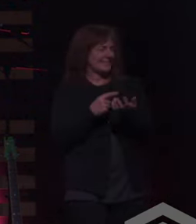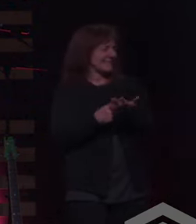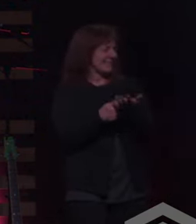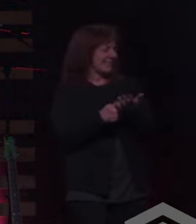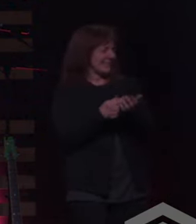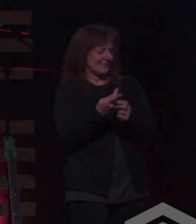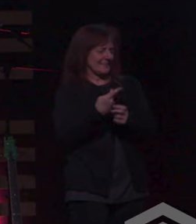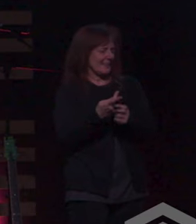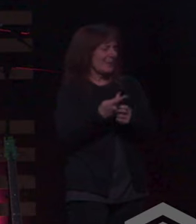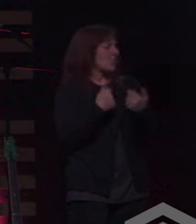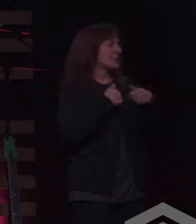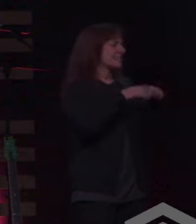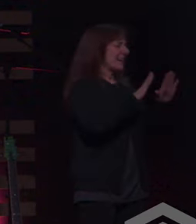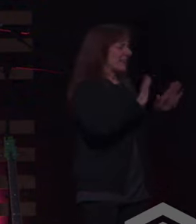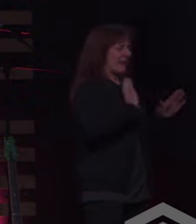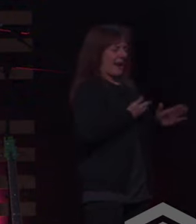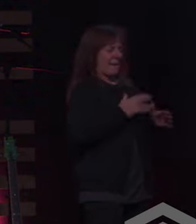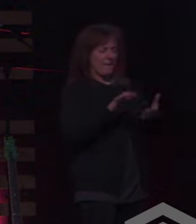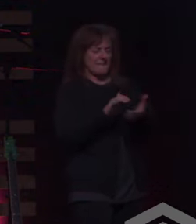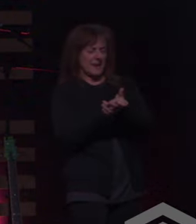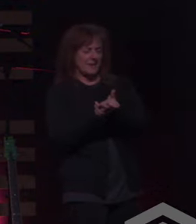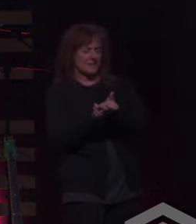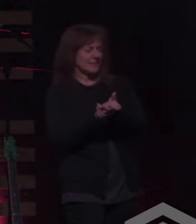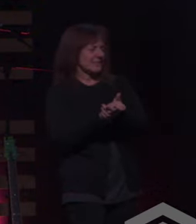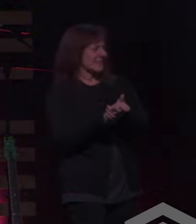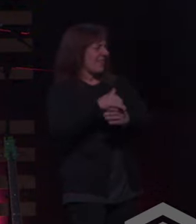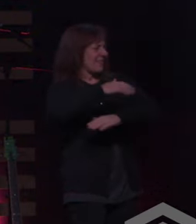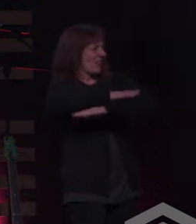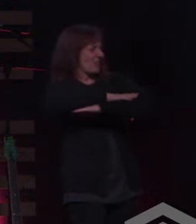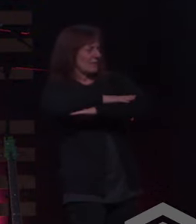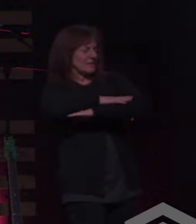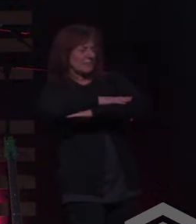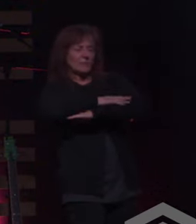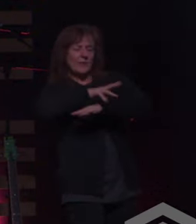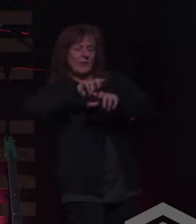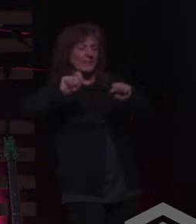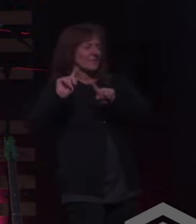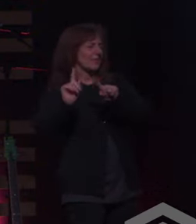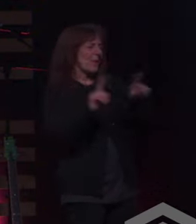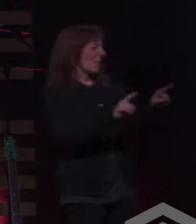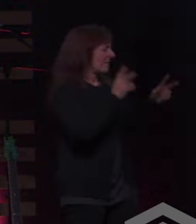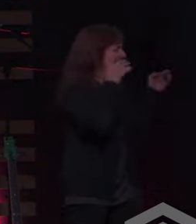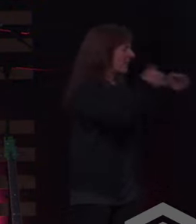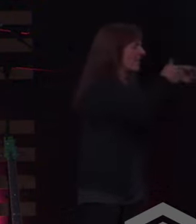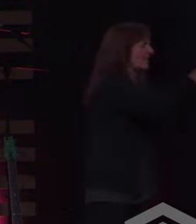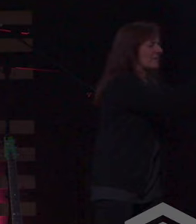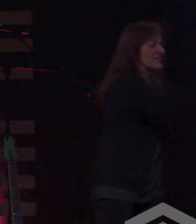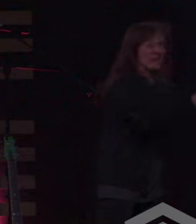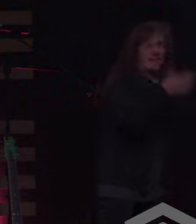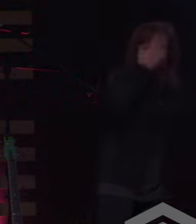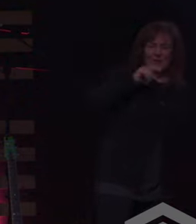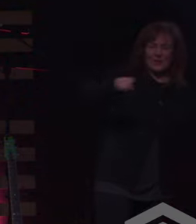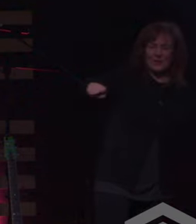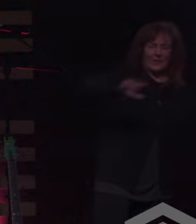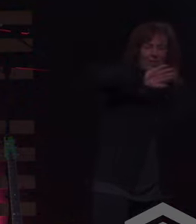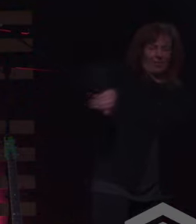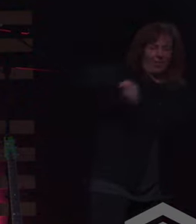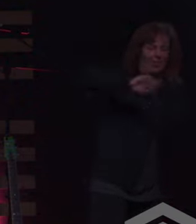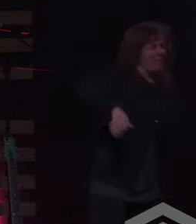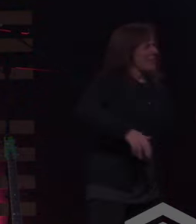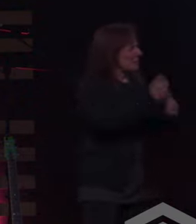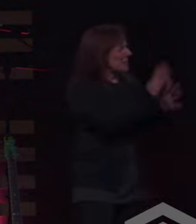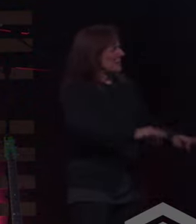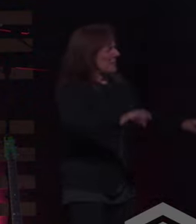We sacrifice our marriages at the altar of sports. Isn't that crazy? The most important and